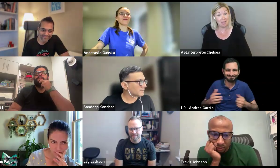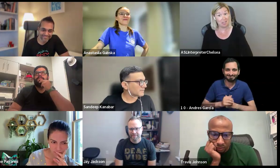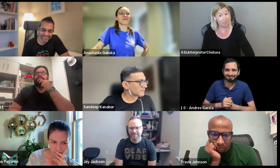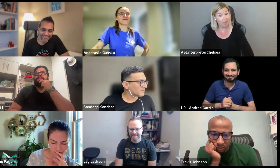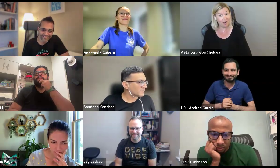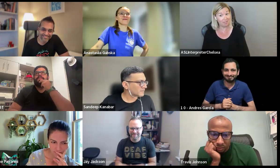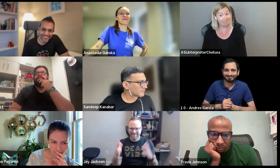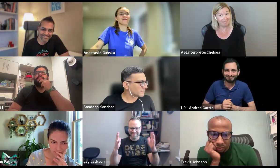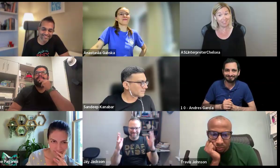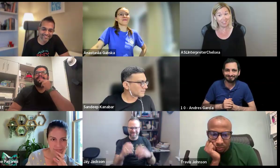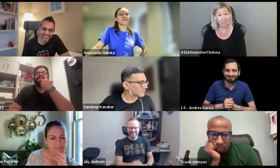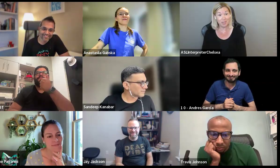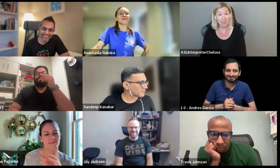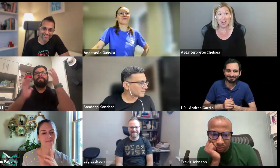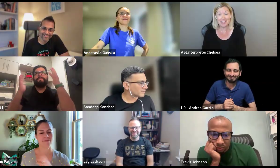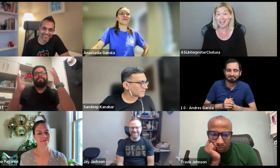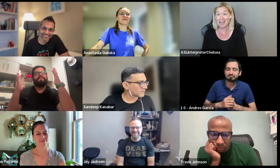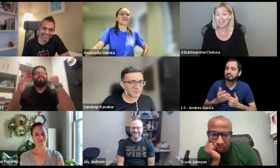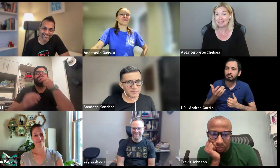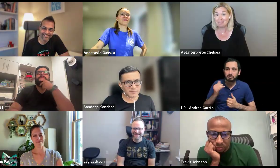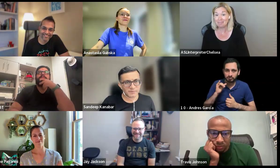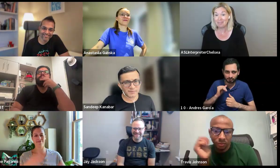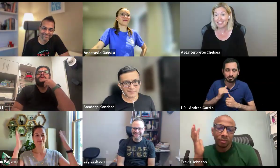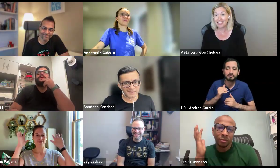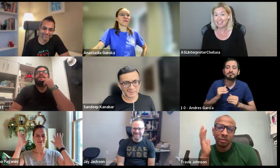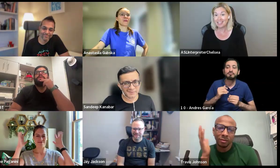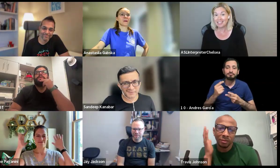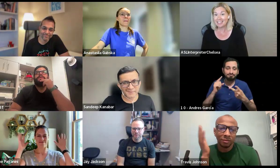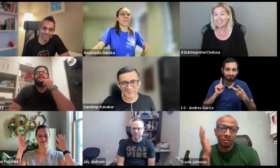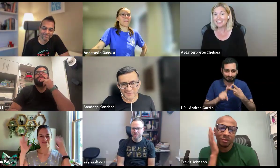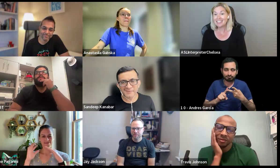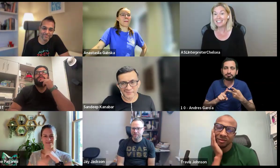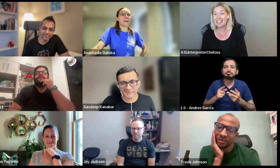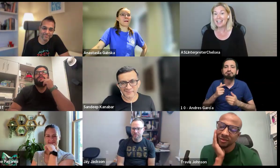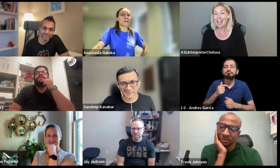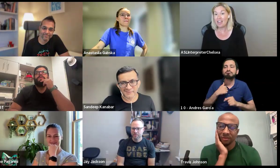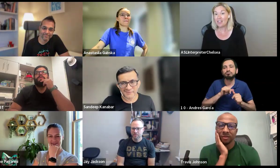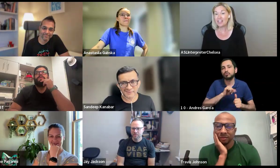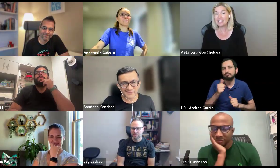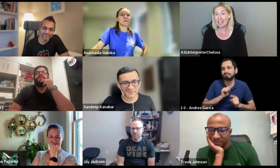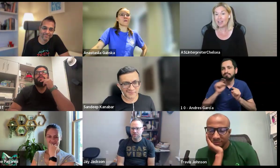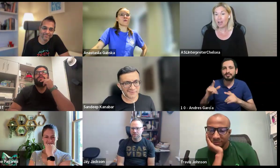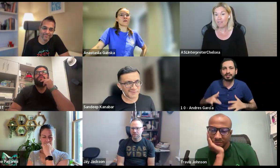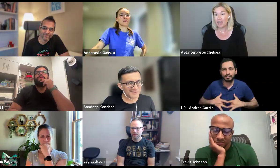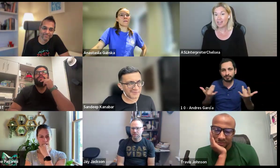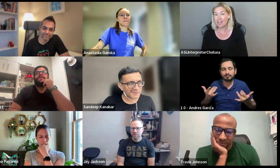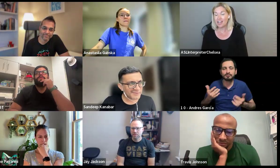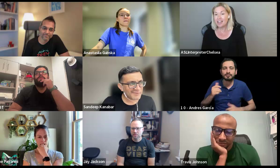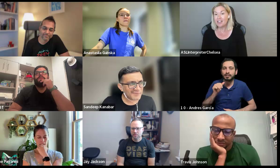done thus far, which was very exciting. And then the second event